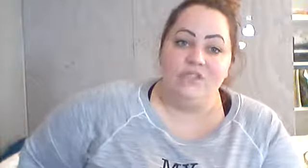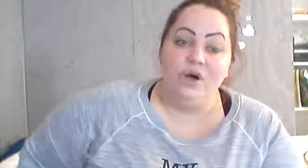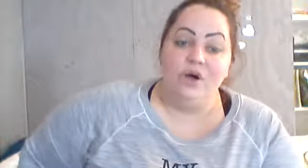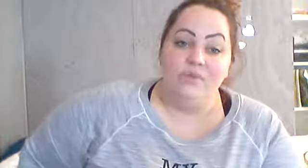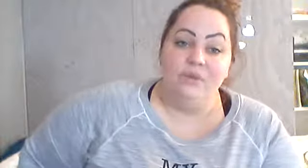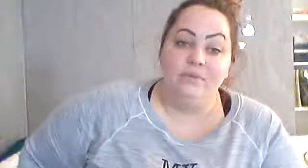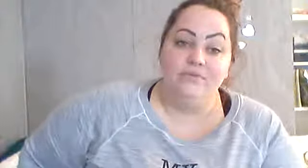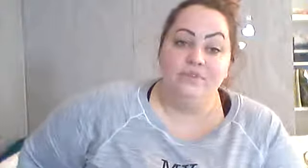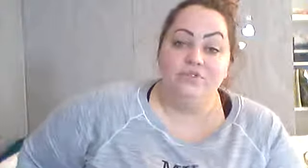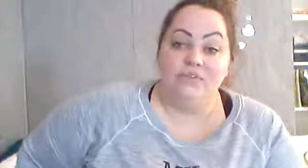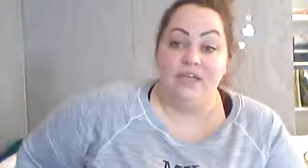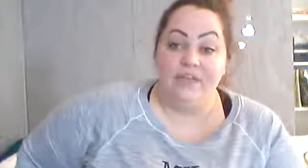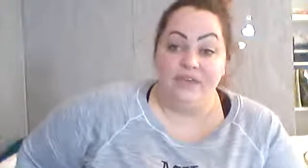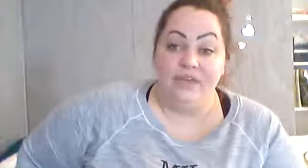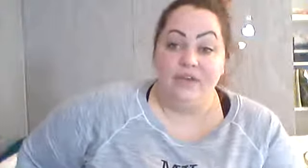all to be able to field trip together down there.